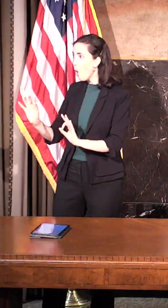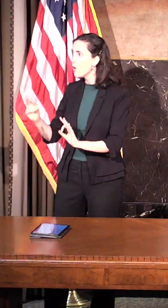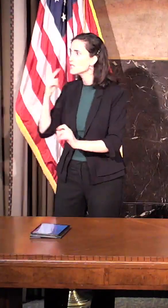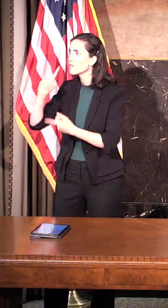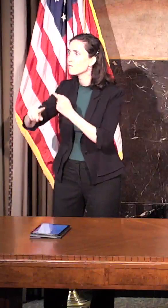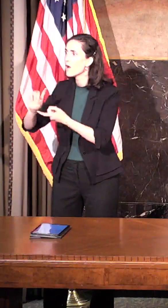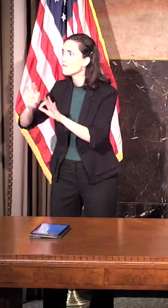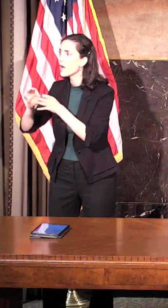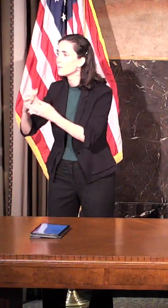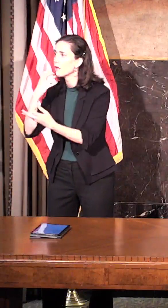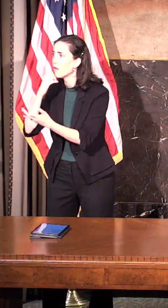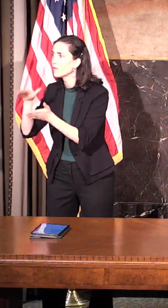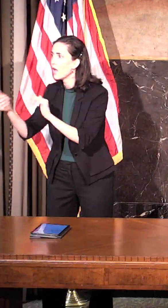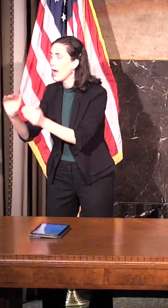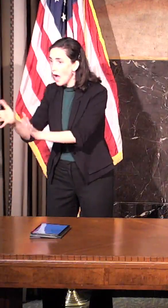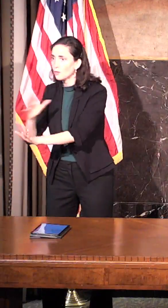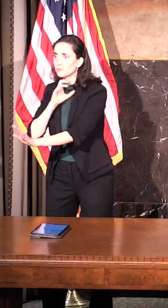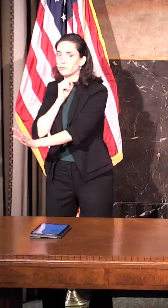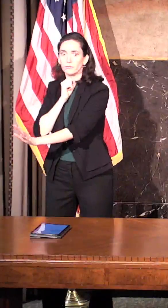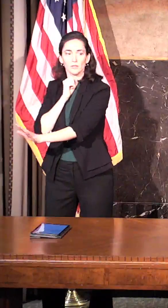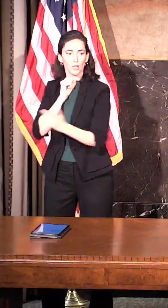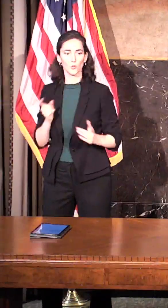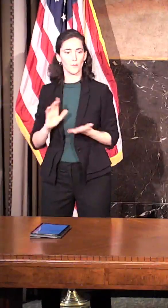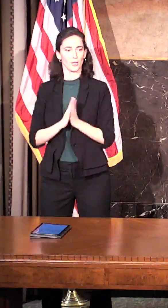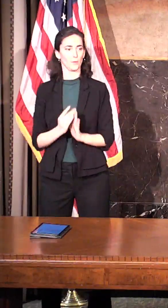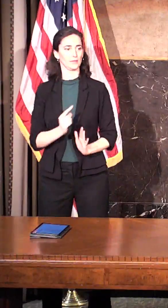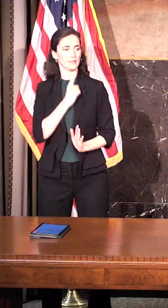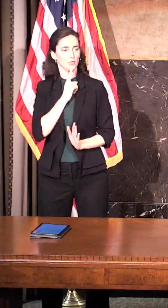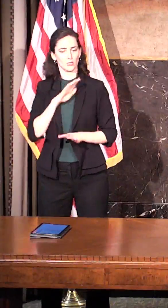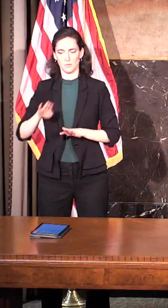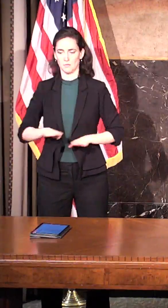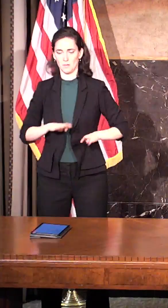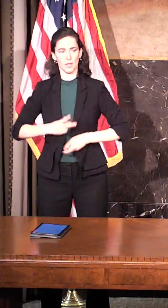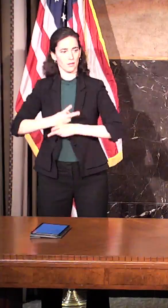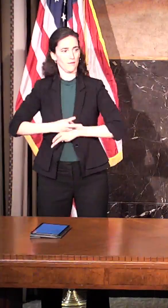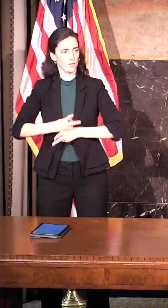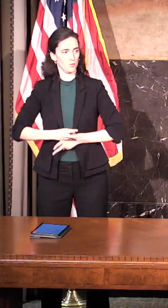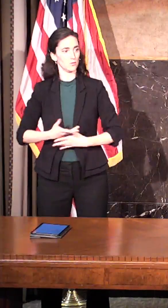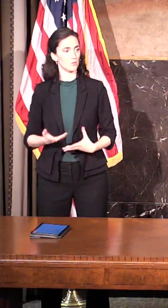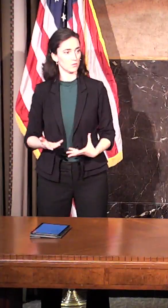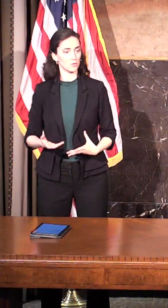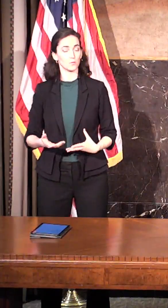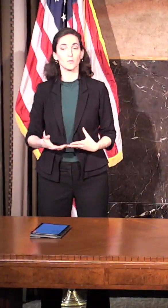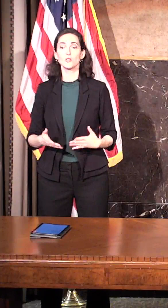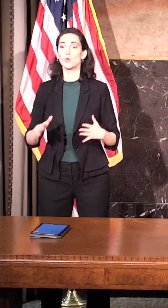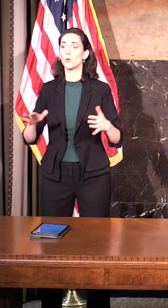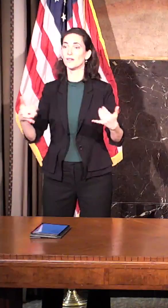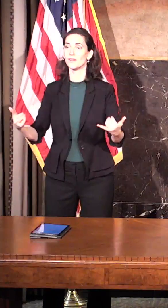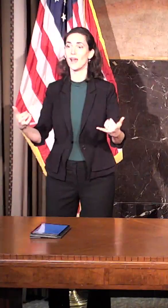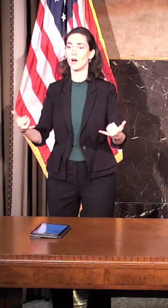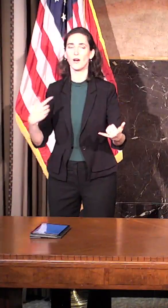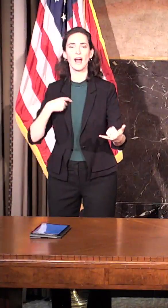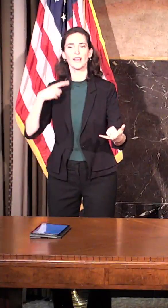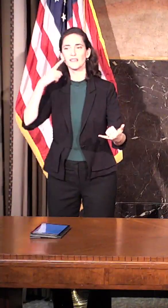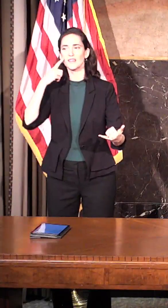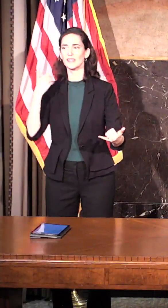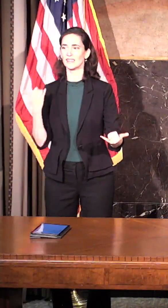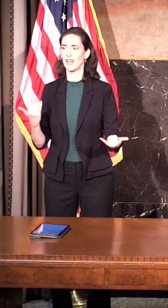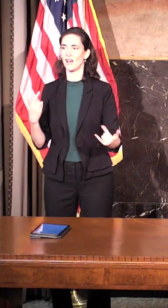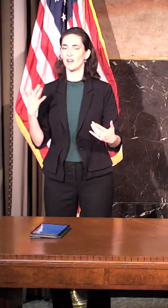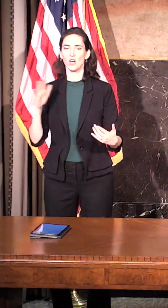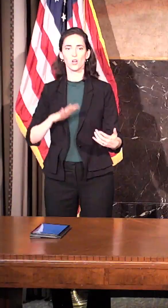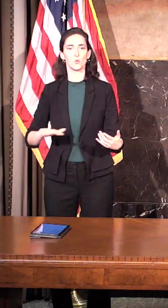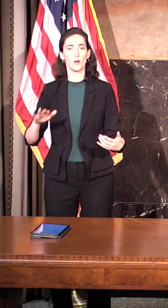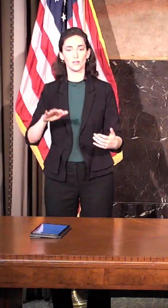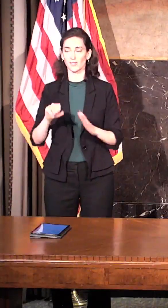friends and family and other loved ones, you know, being affected by it. I think at this point, today we have about 13%